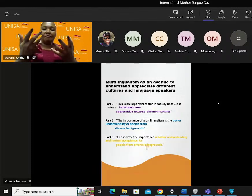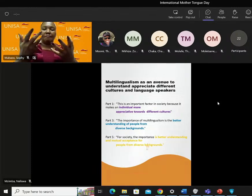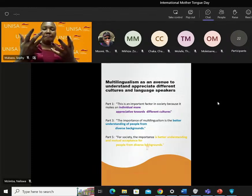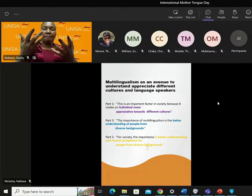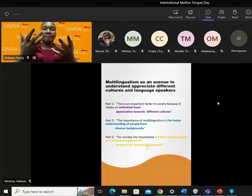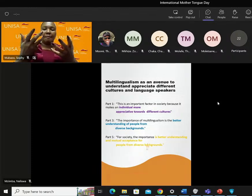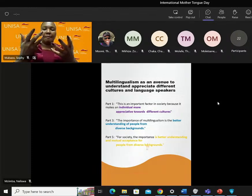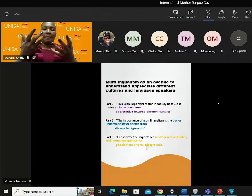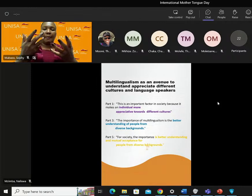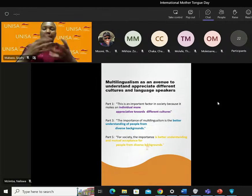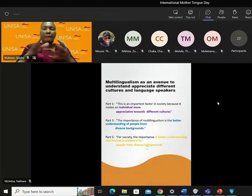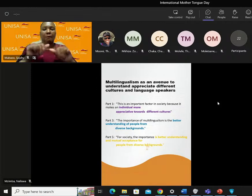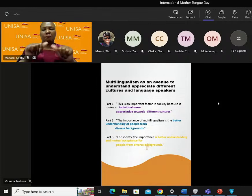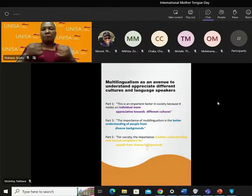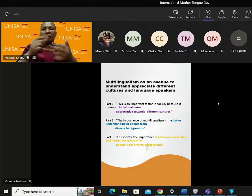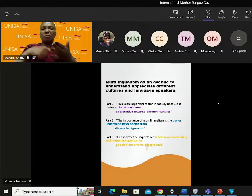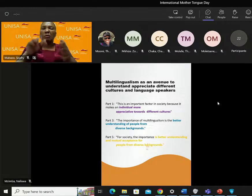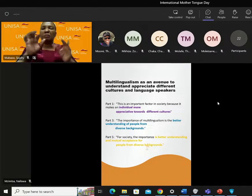syntactically correct.